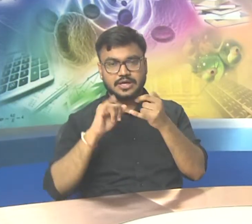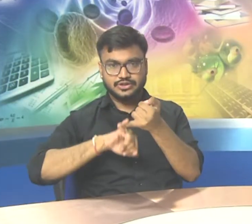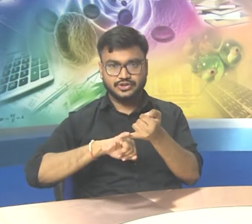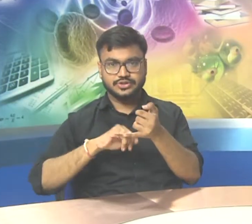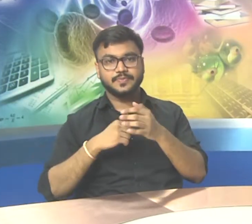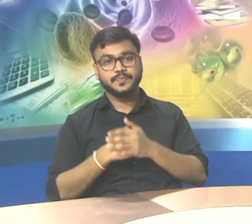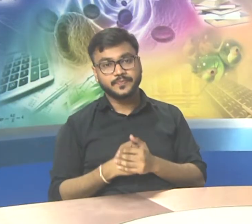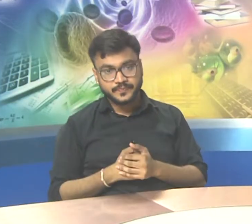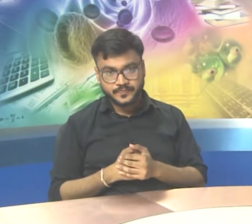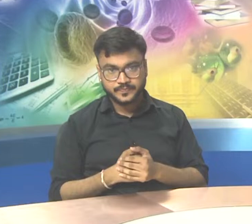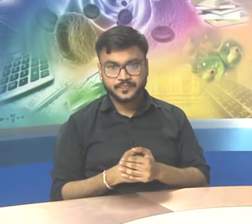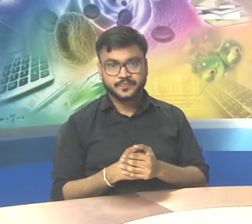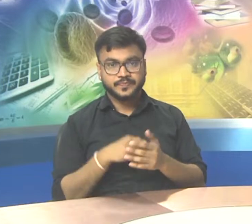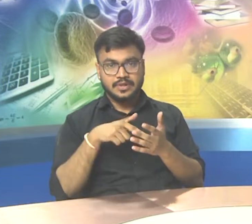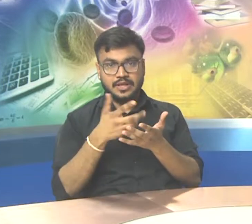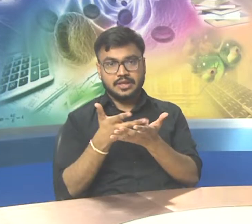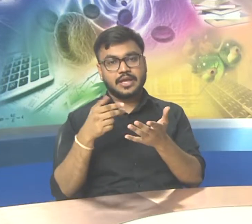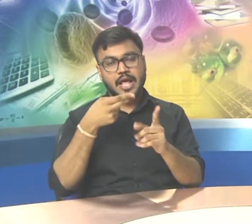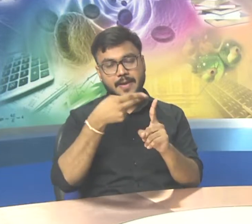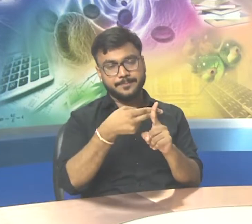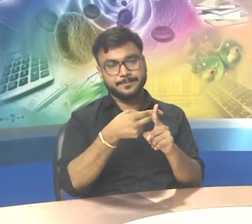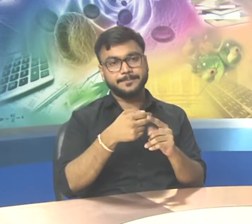in food called nutrients.